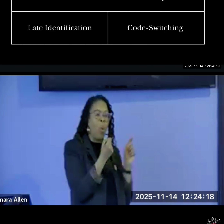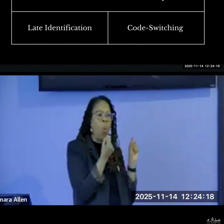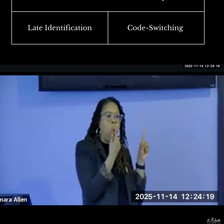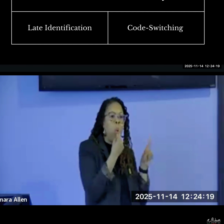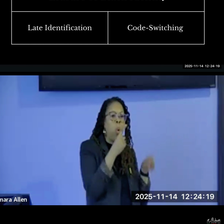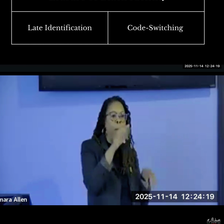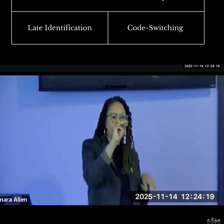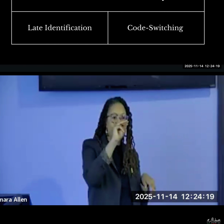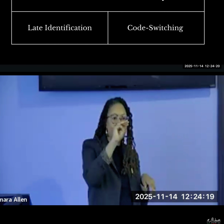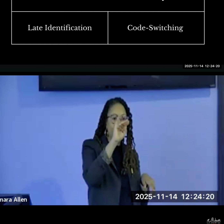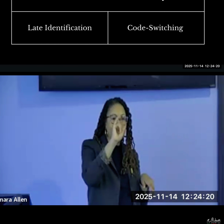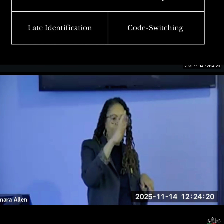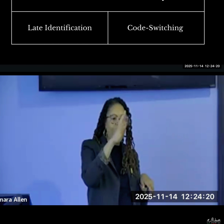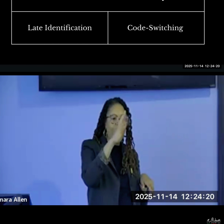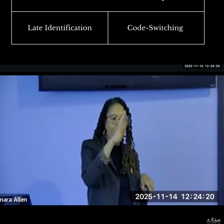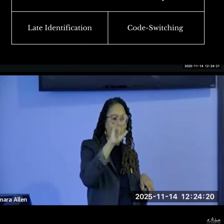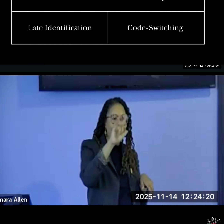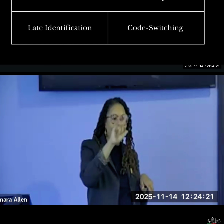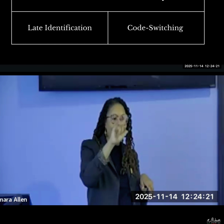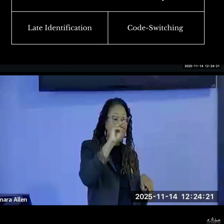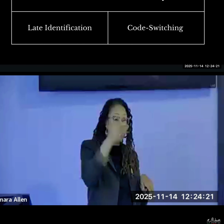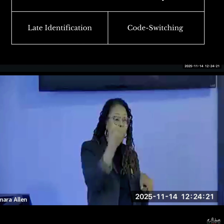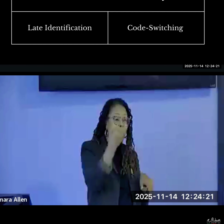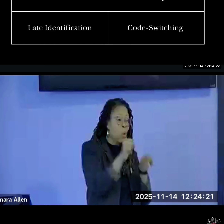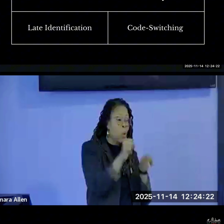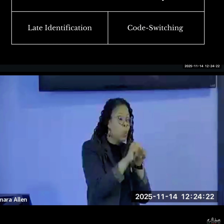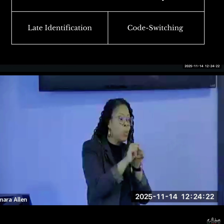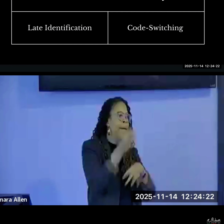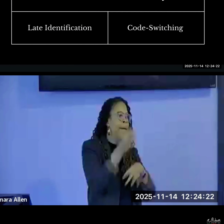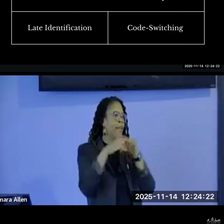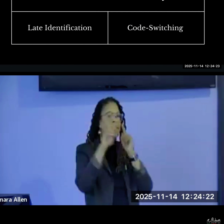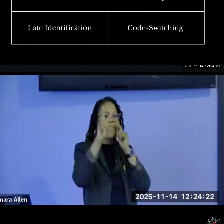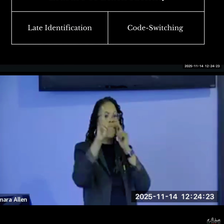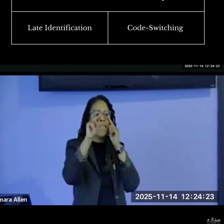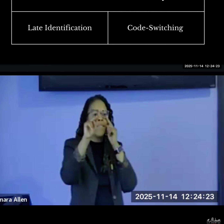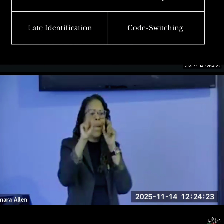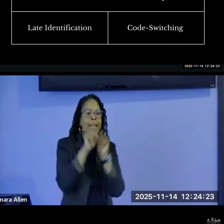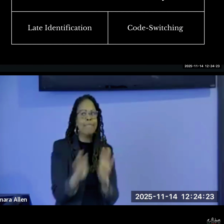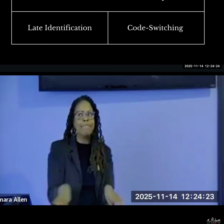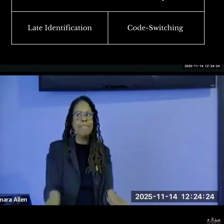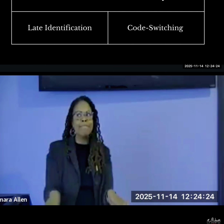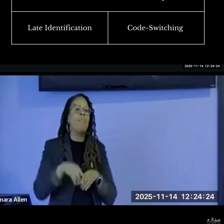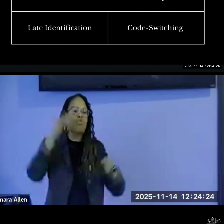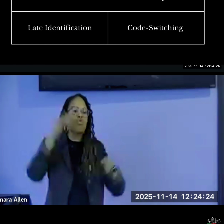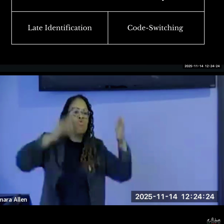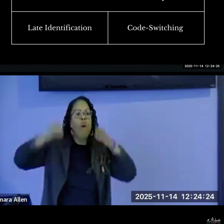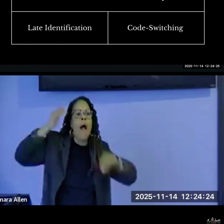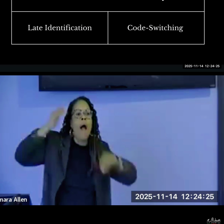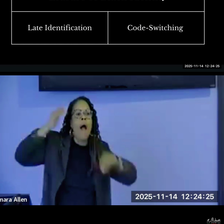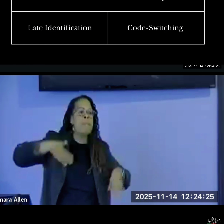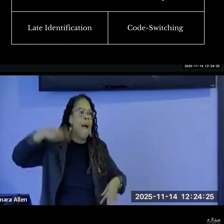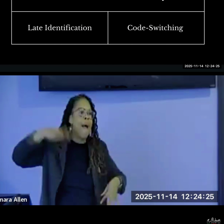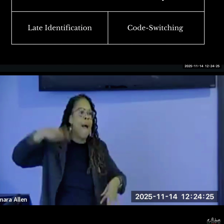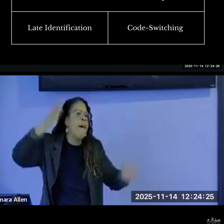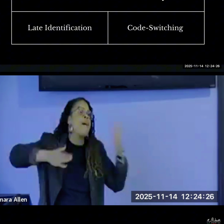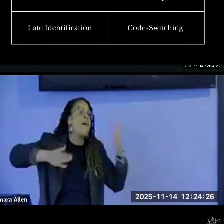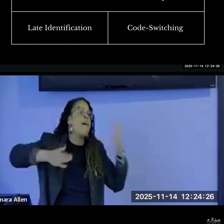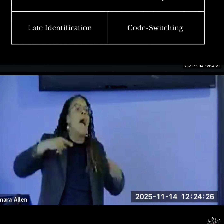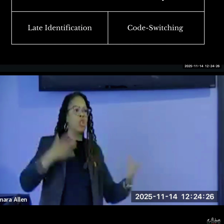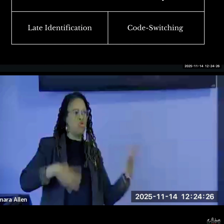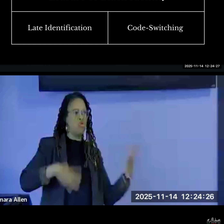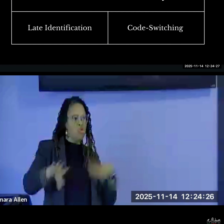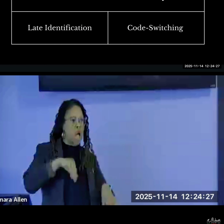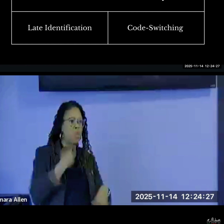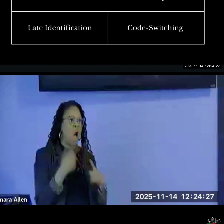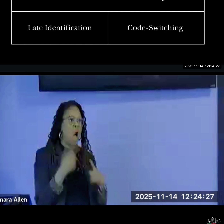And code switching. A lot of them had to get rid of what made them feel comfortable, right? Some of them really liked